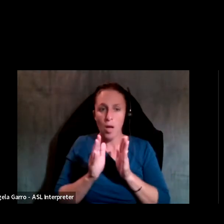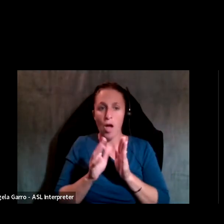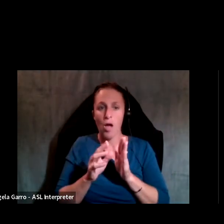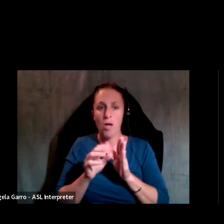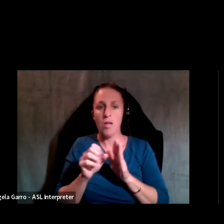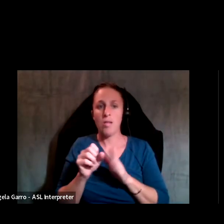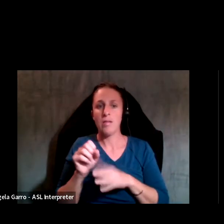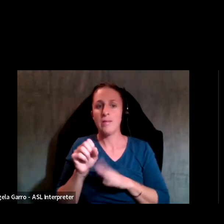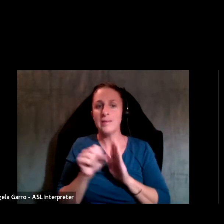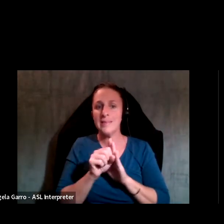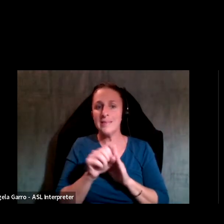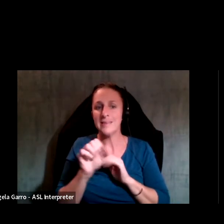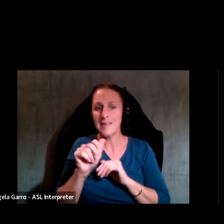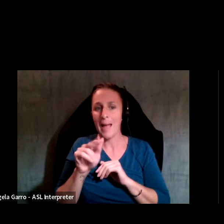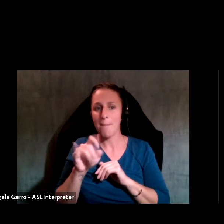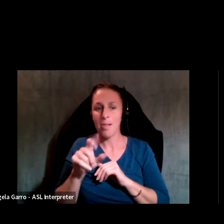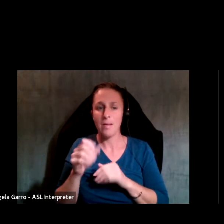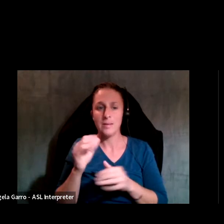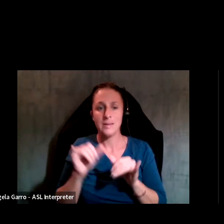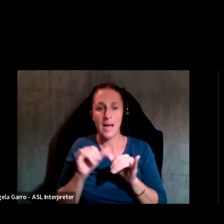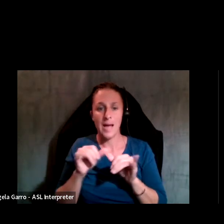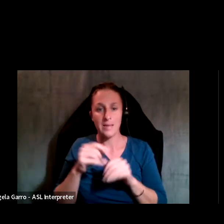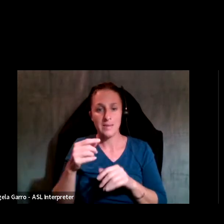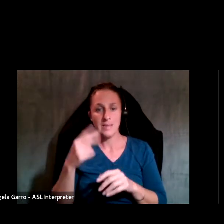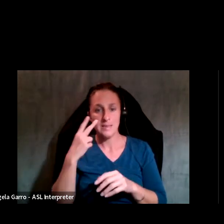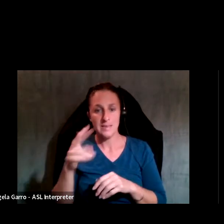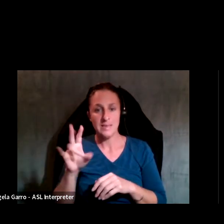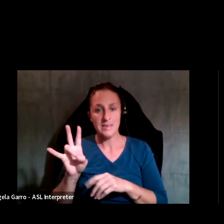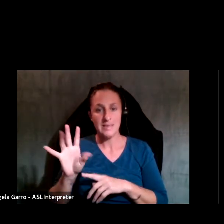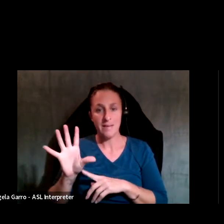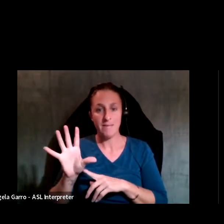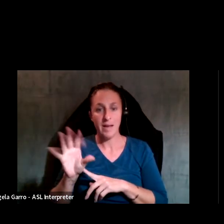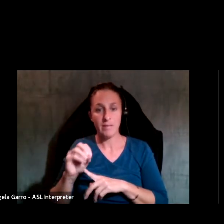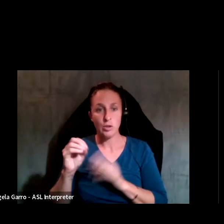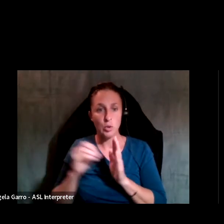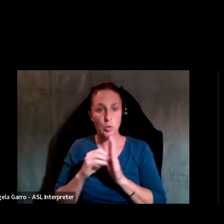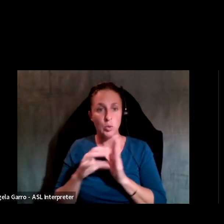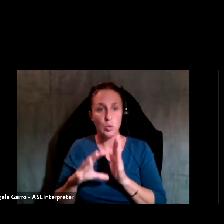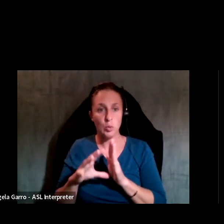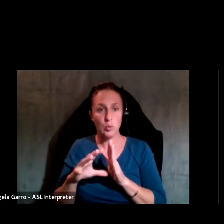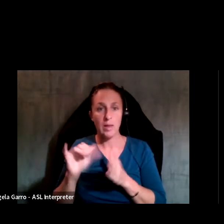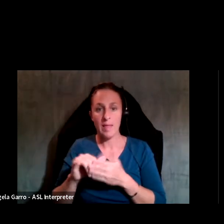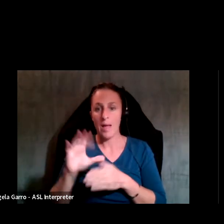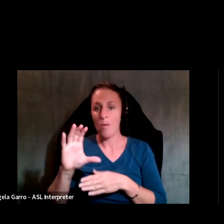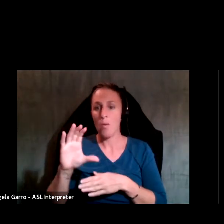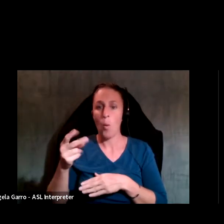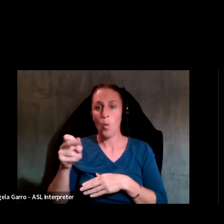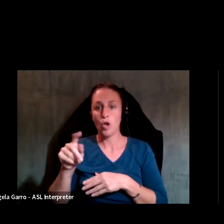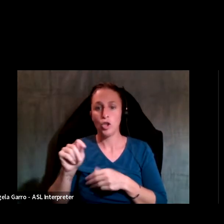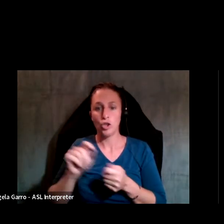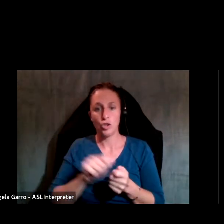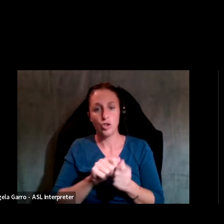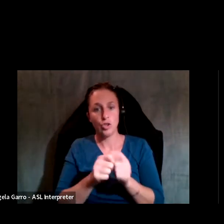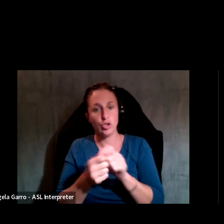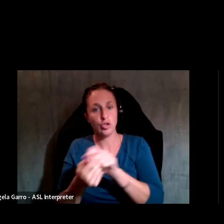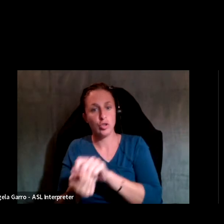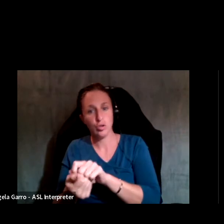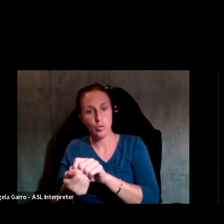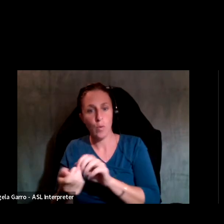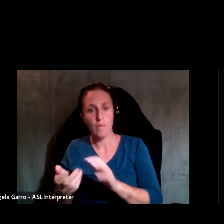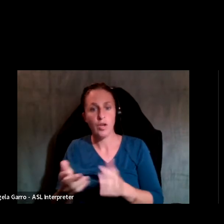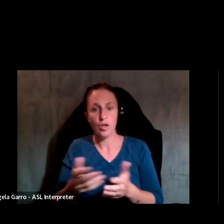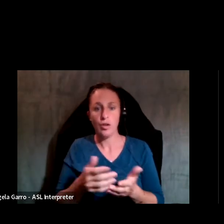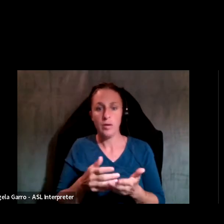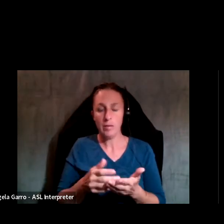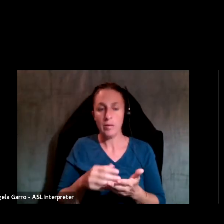see, there that 75 students, as that cohort turns over, you can get